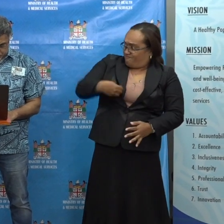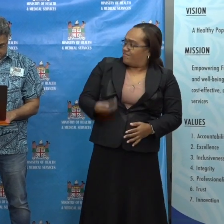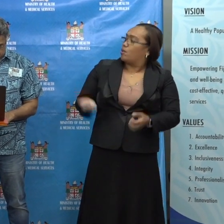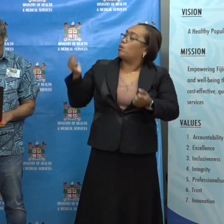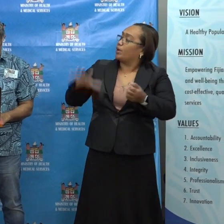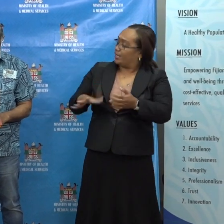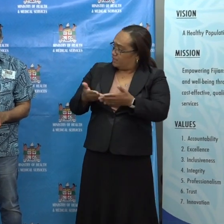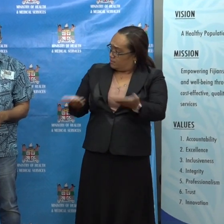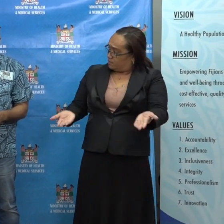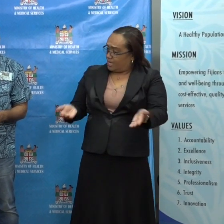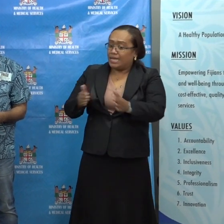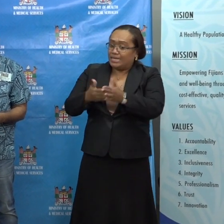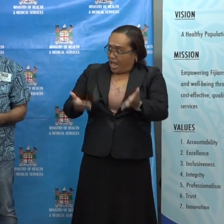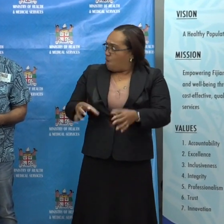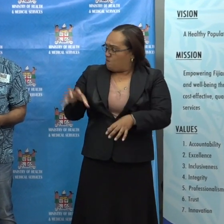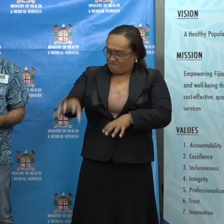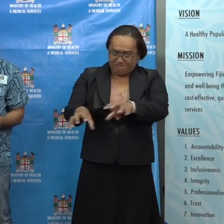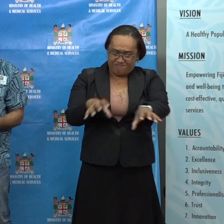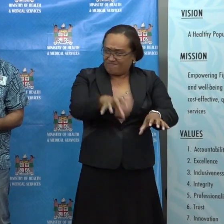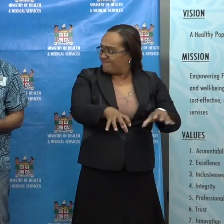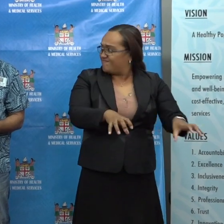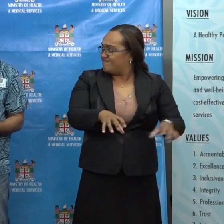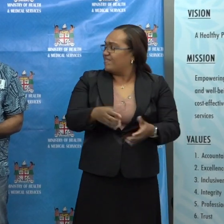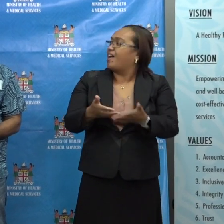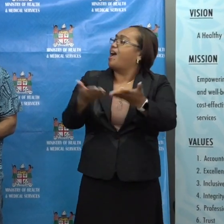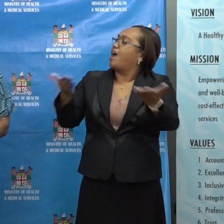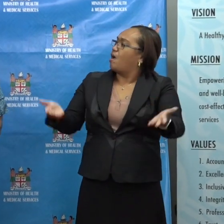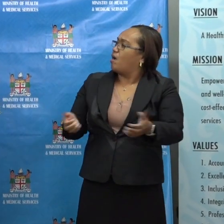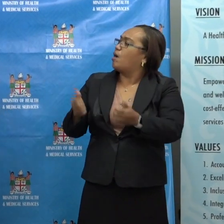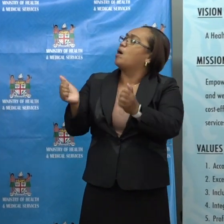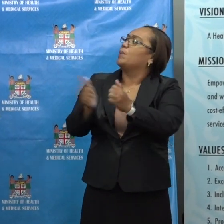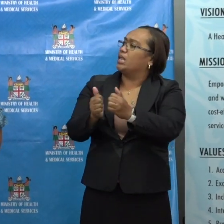the restricted movement period?